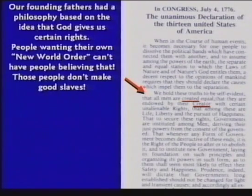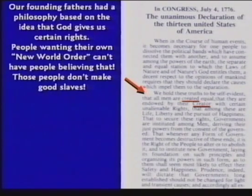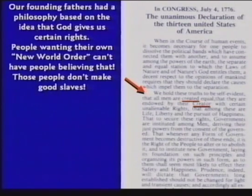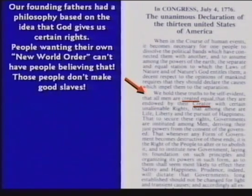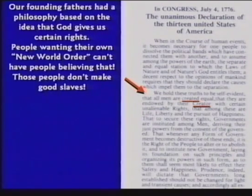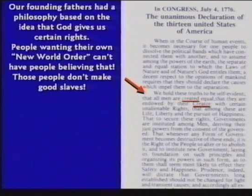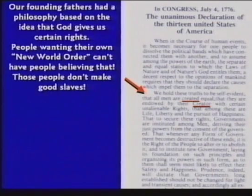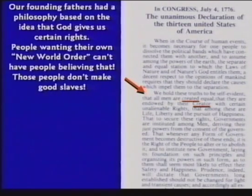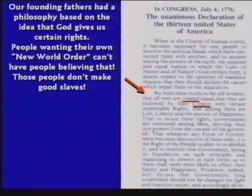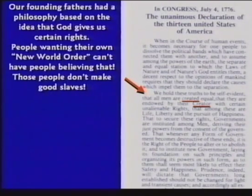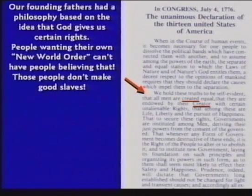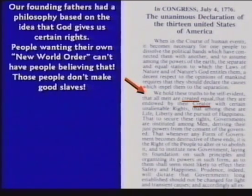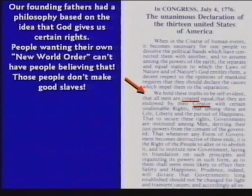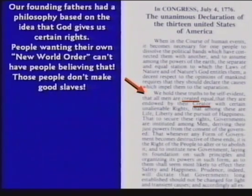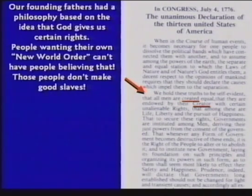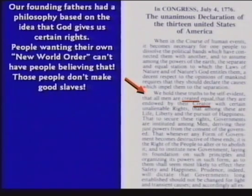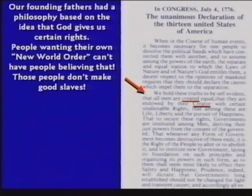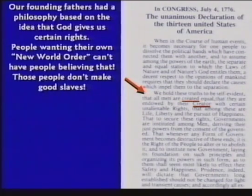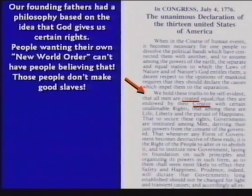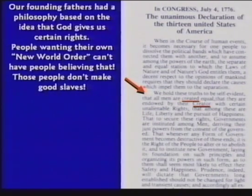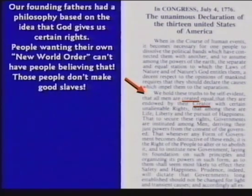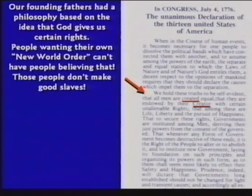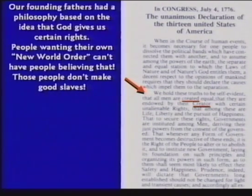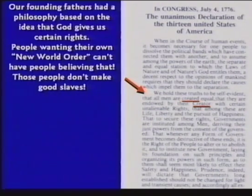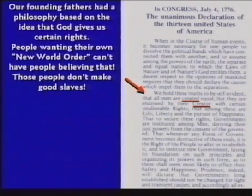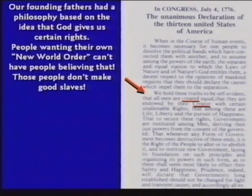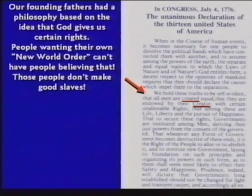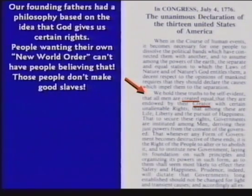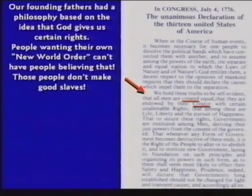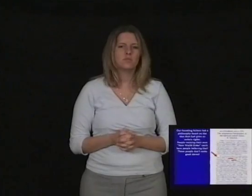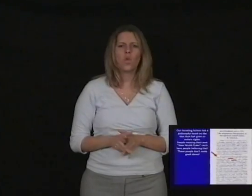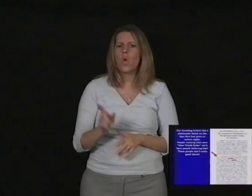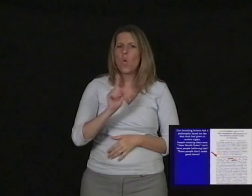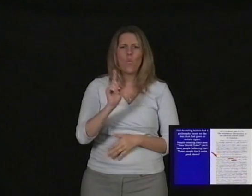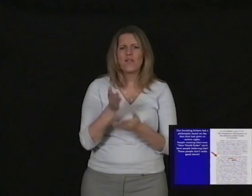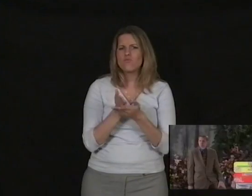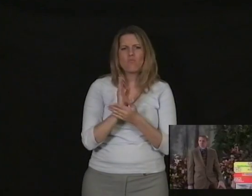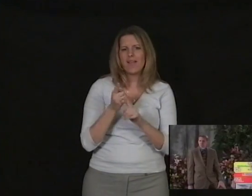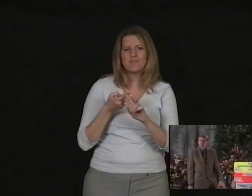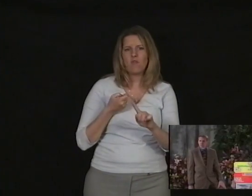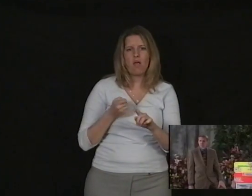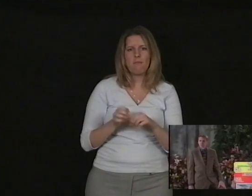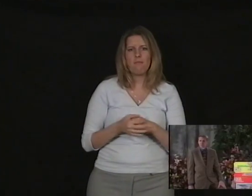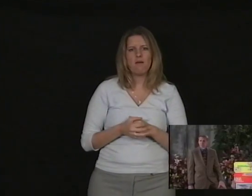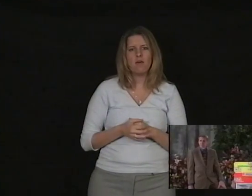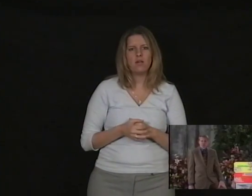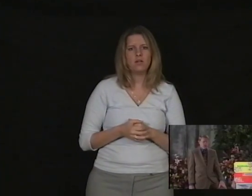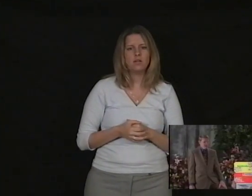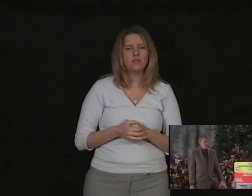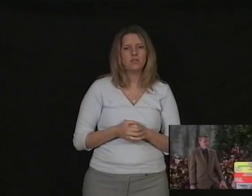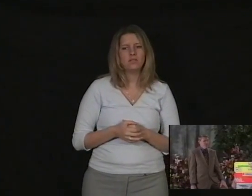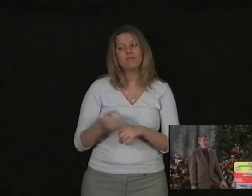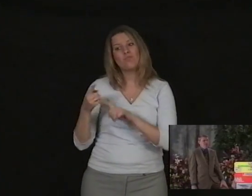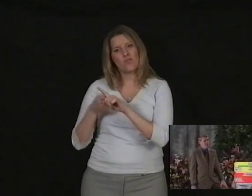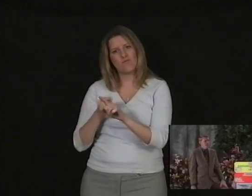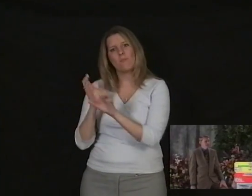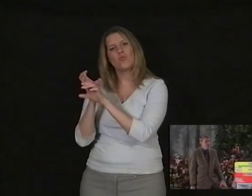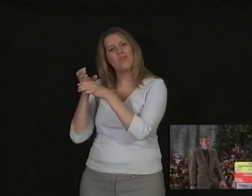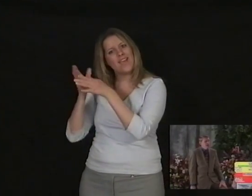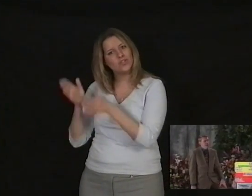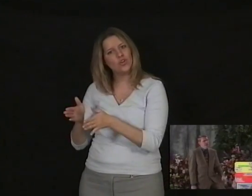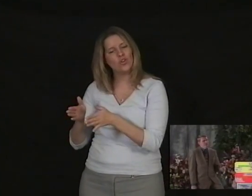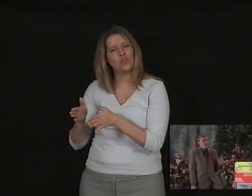their creator with certain rights." Where do rights come from? Well, they come from the